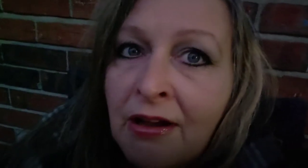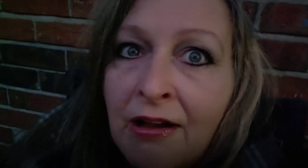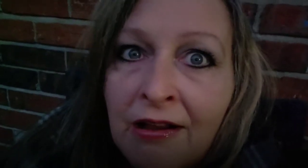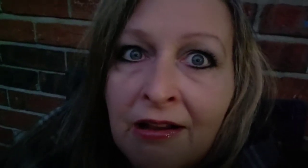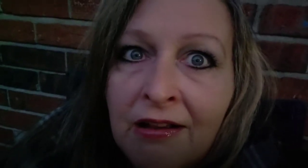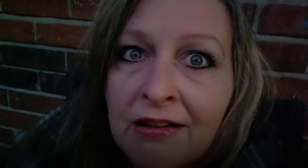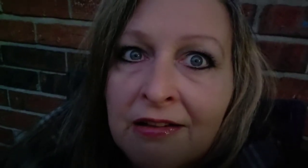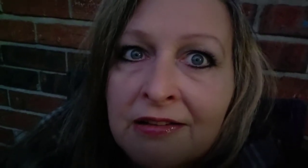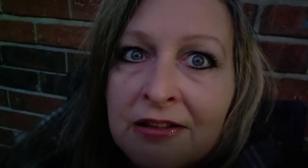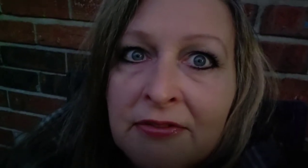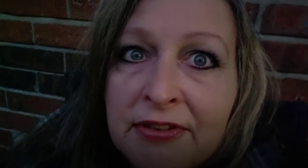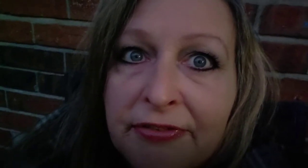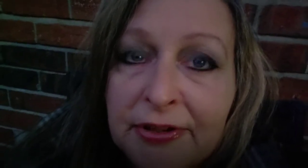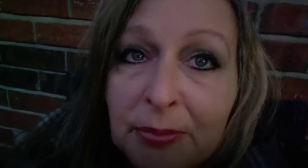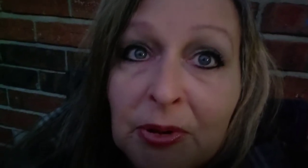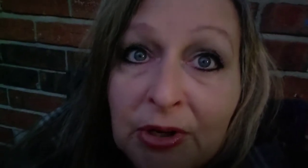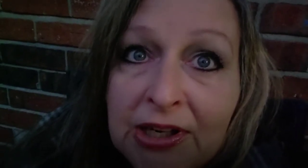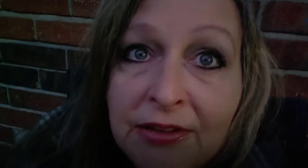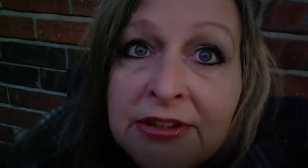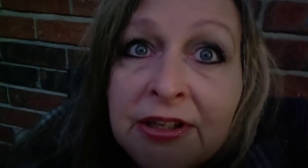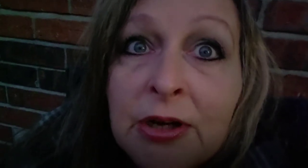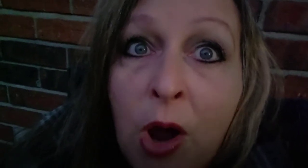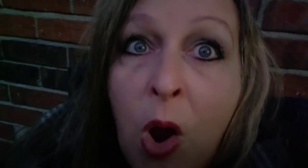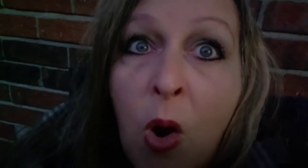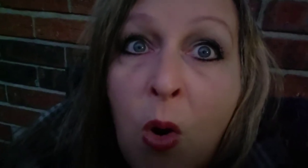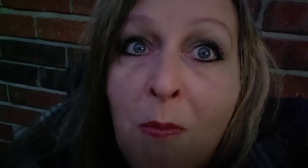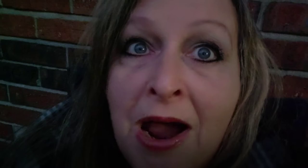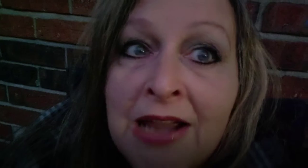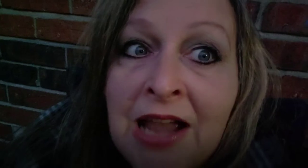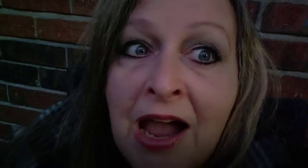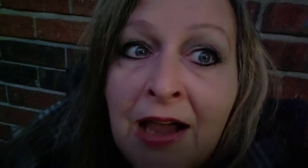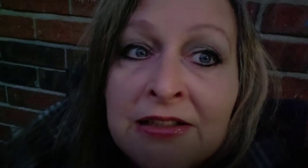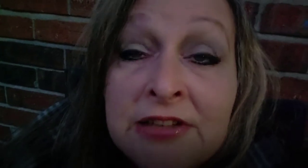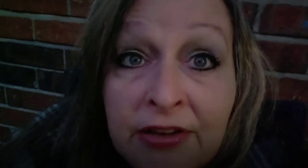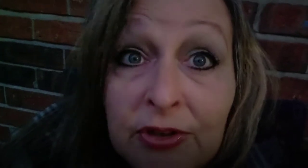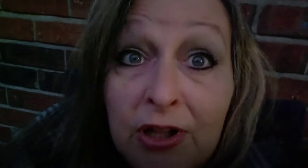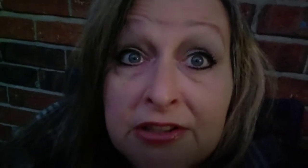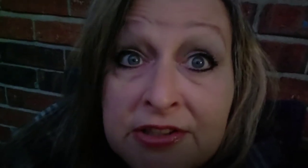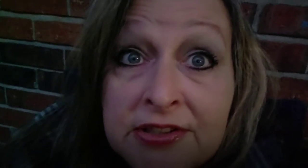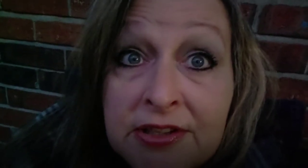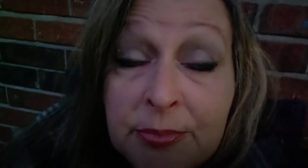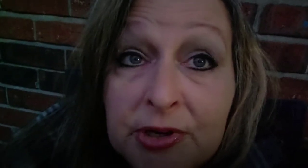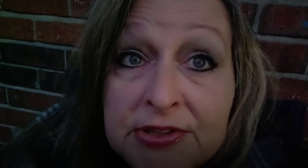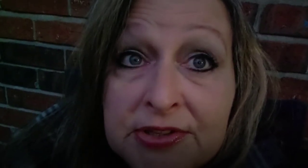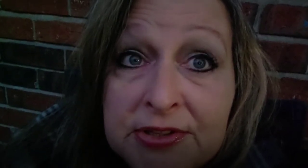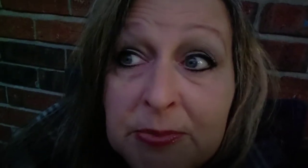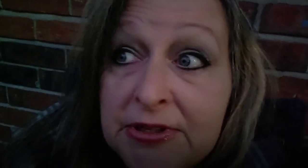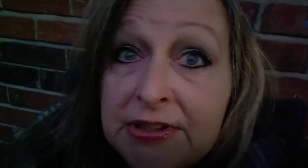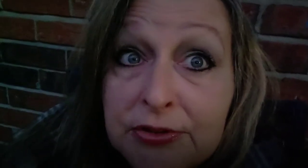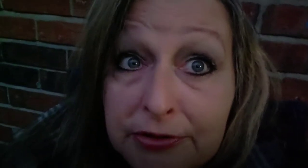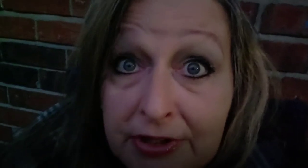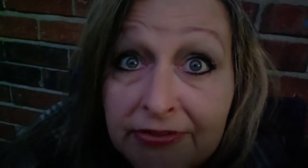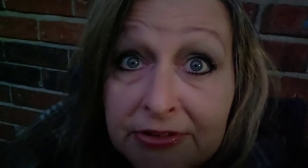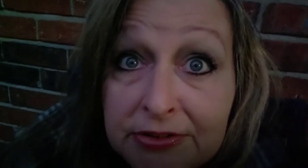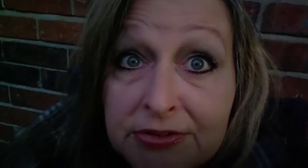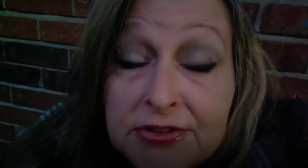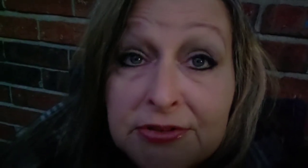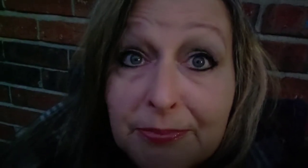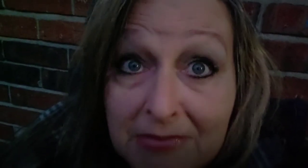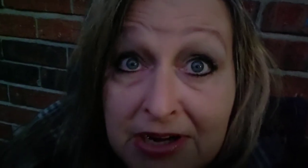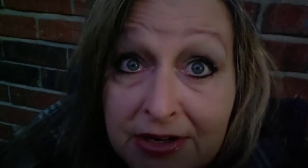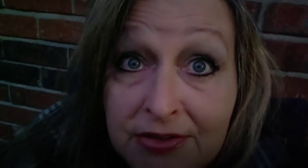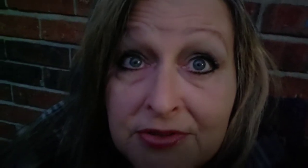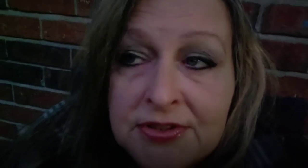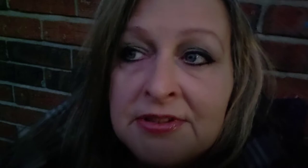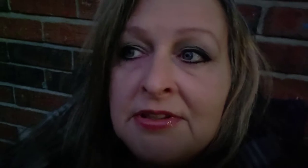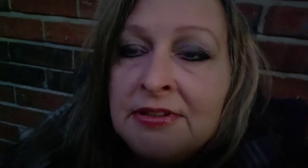and all of the fear porn out there. Oh my God. Have y'all listened to the president speak and your governors and